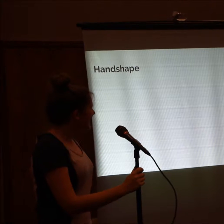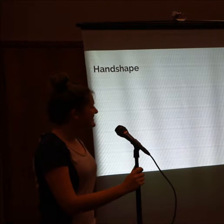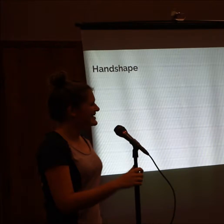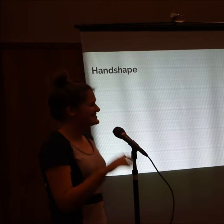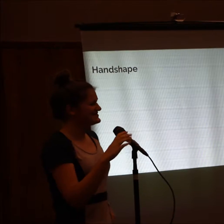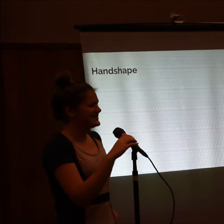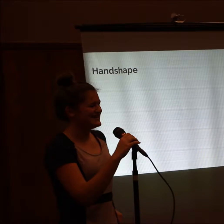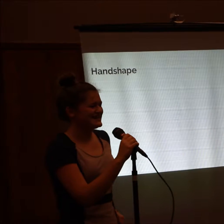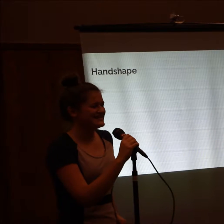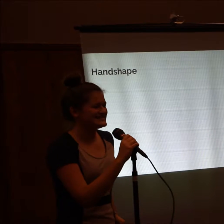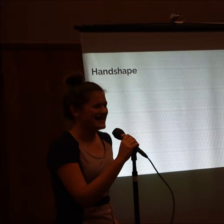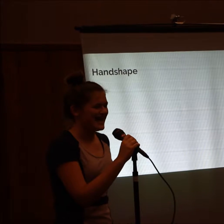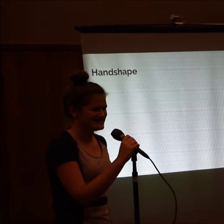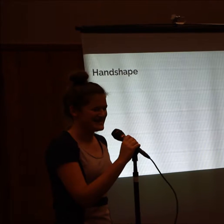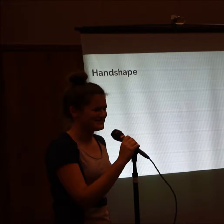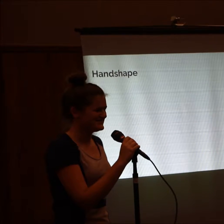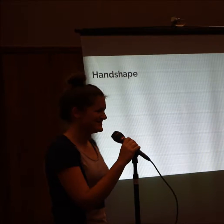And the next one is hand shape.